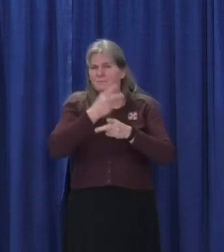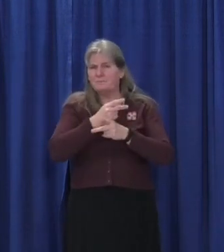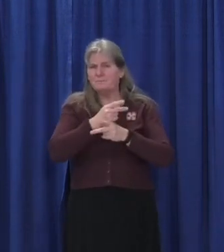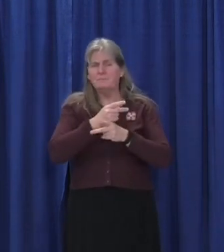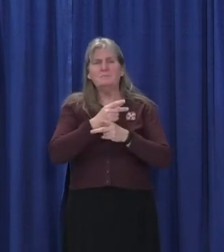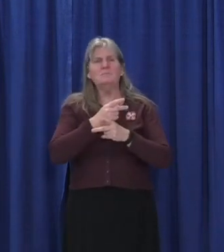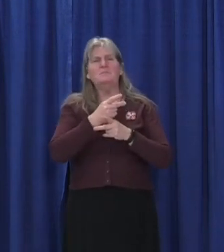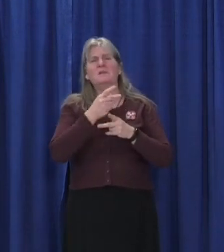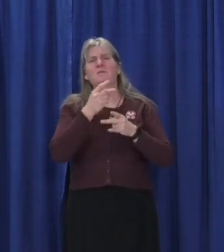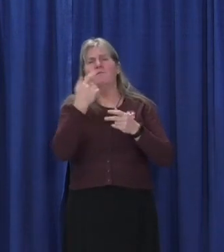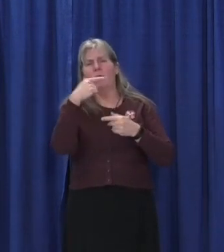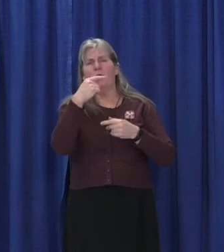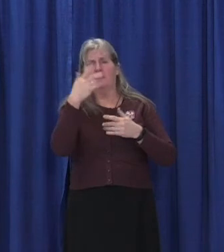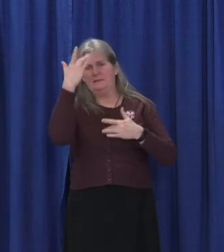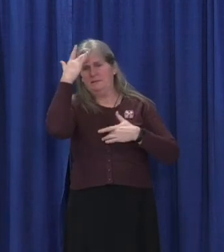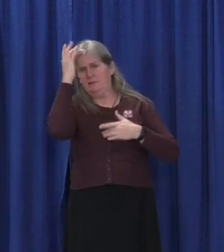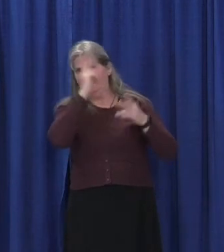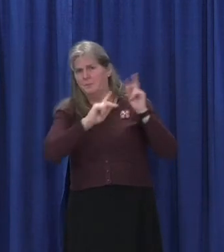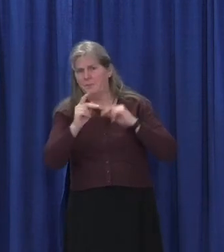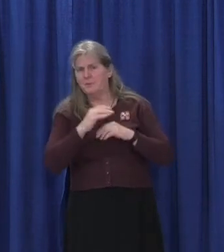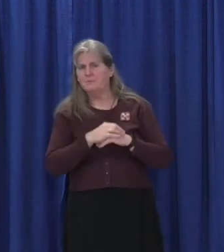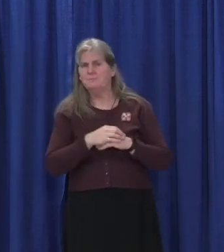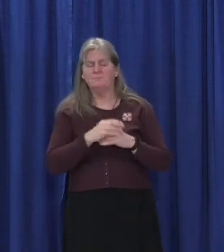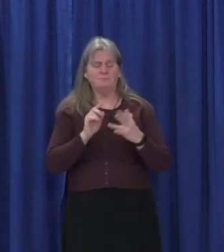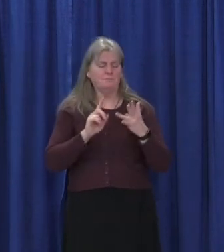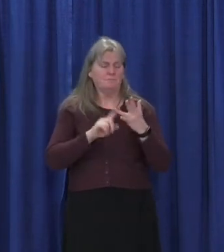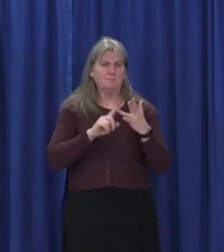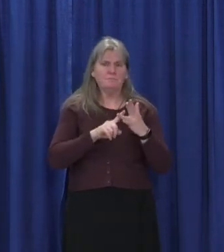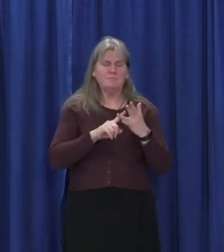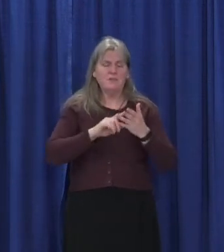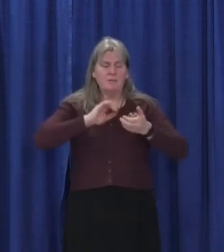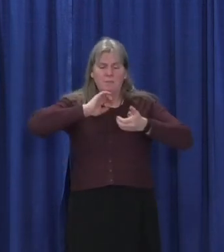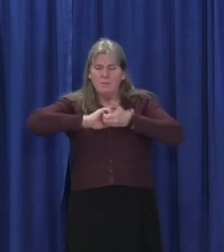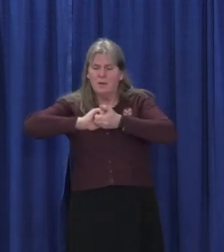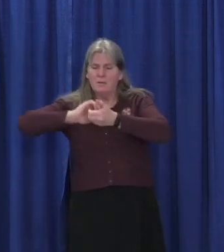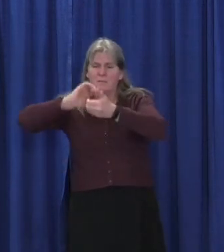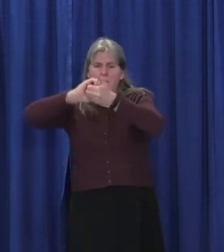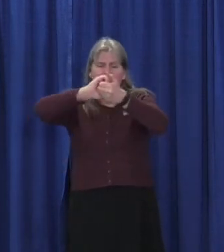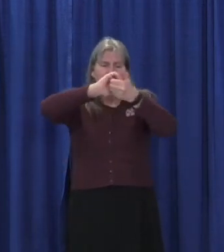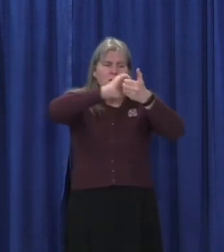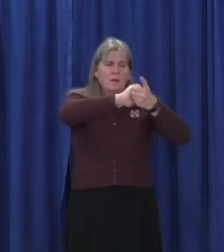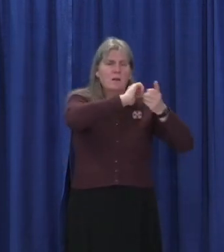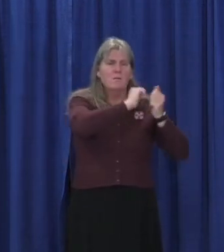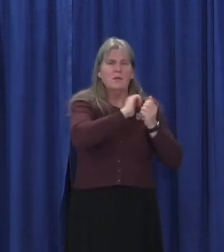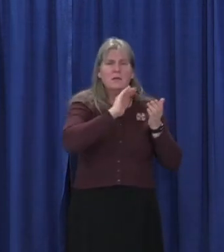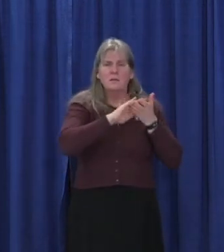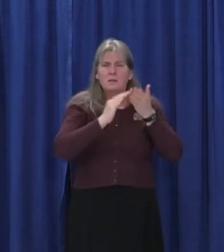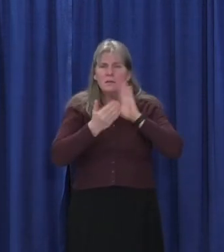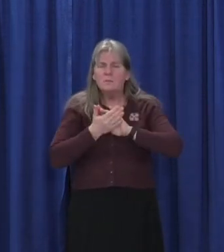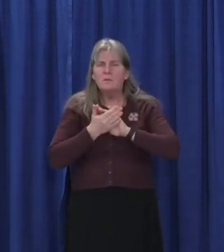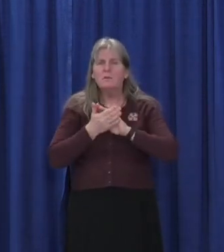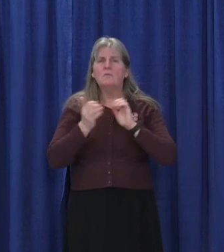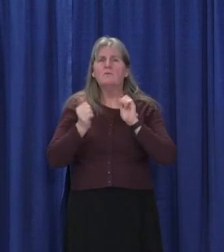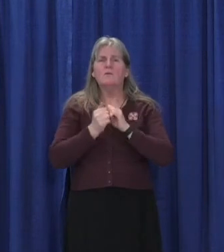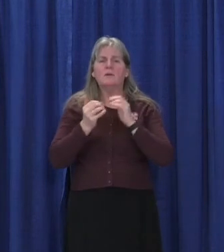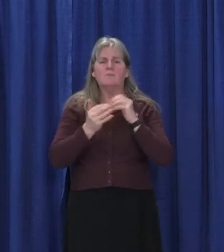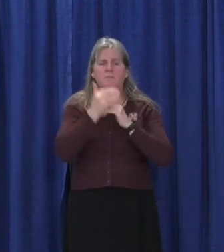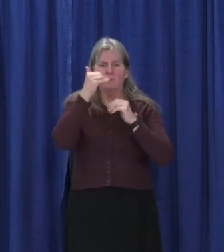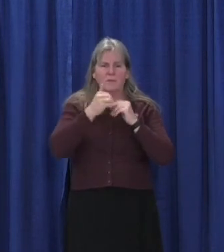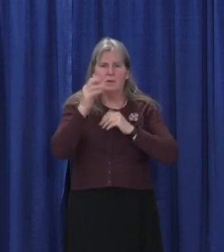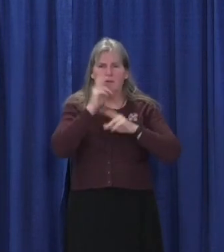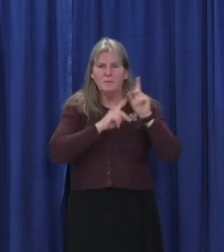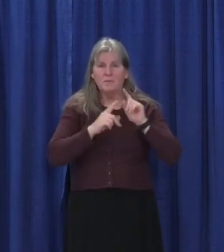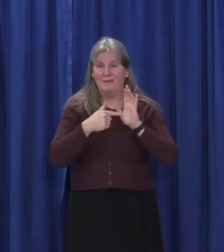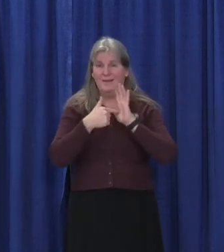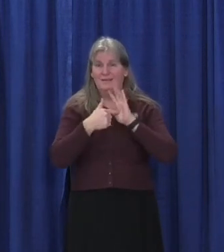people. They include really good partnerships with communities and First Nations as a testament. Old Crow, our work in Old